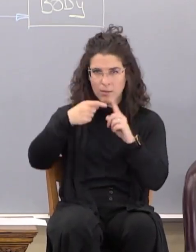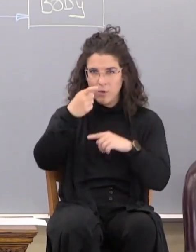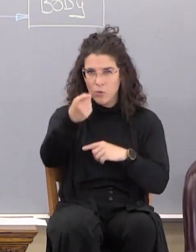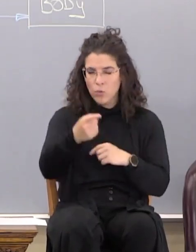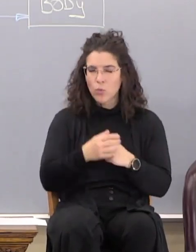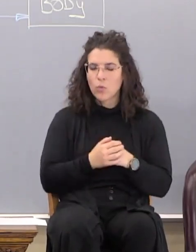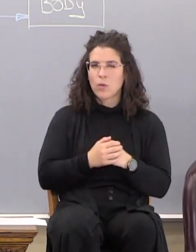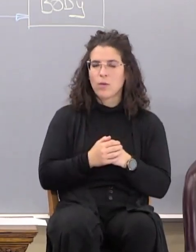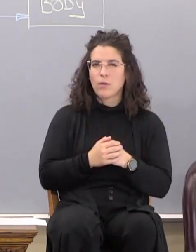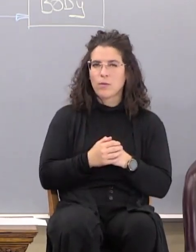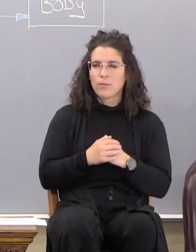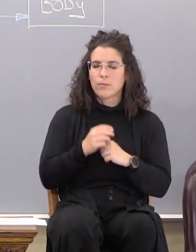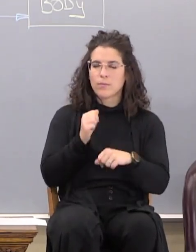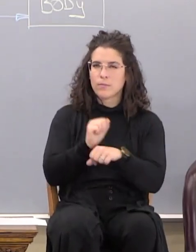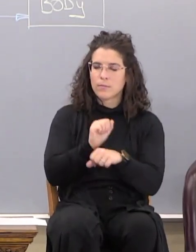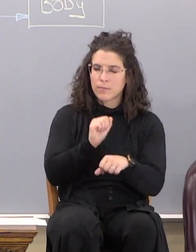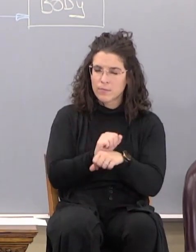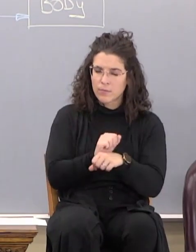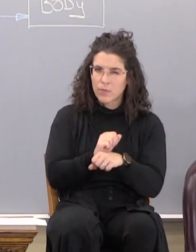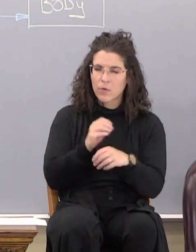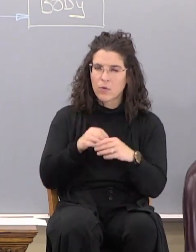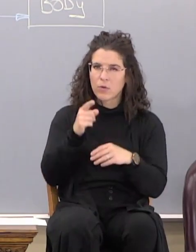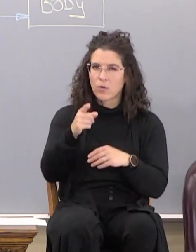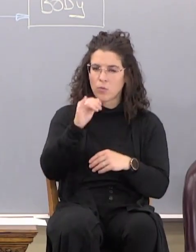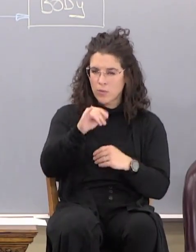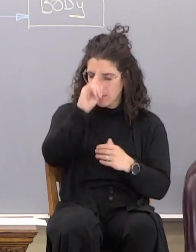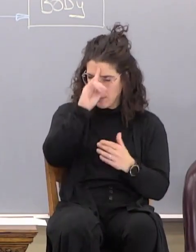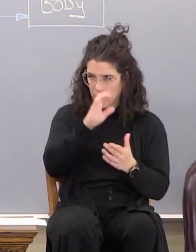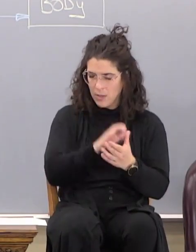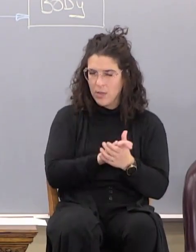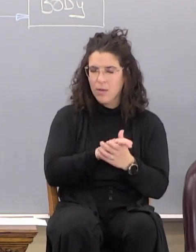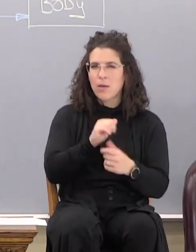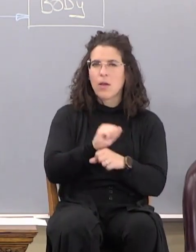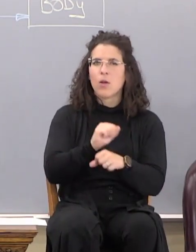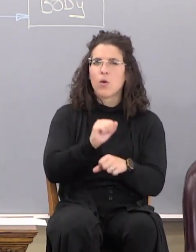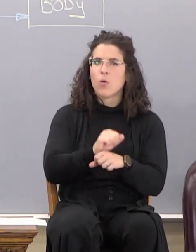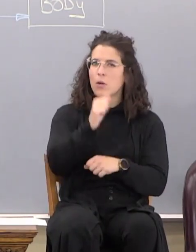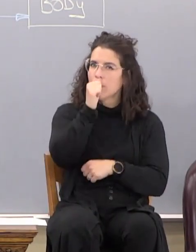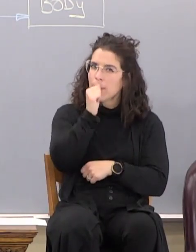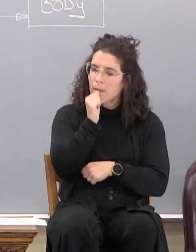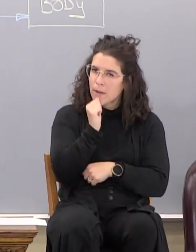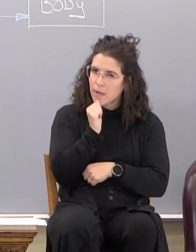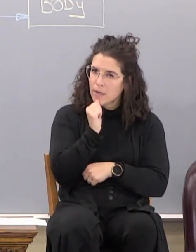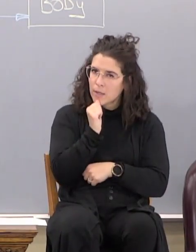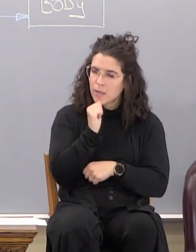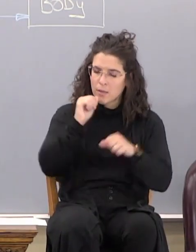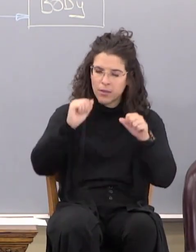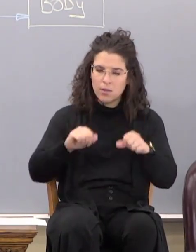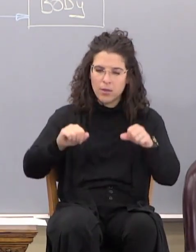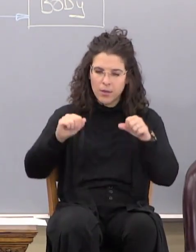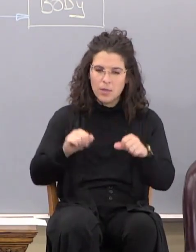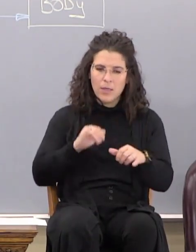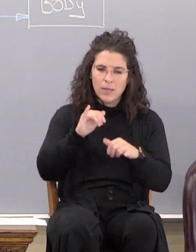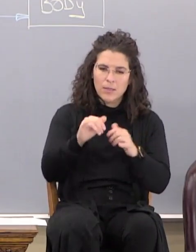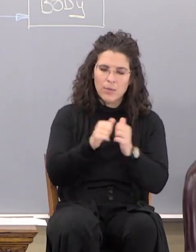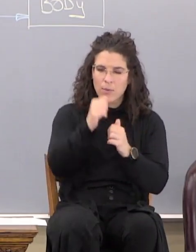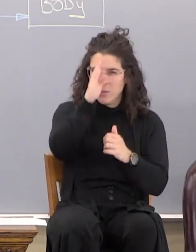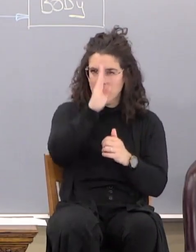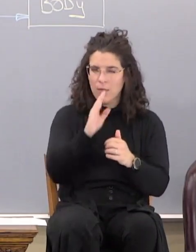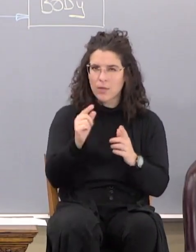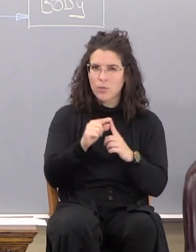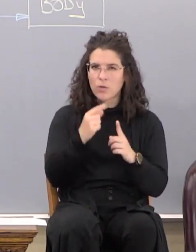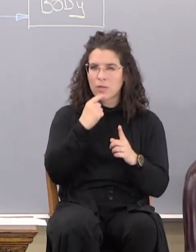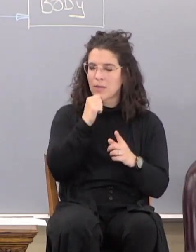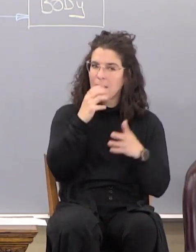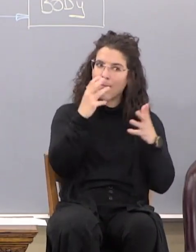it works. The Word of God works in you that believe, and it works patience. the capacity to stick with what God's Word says and